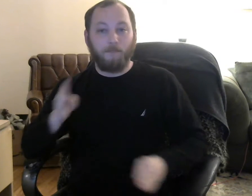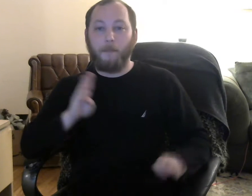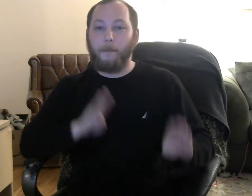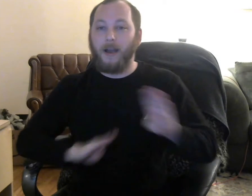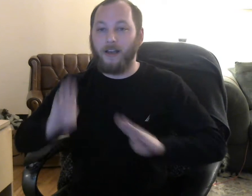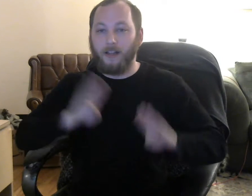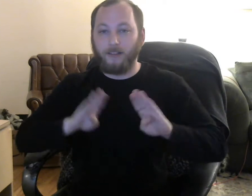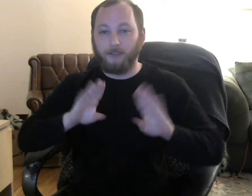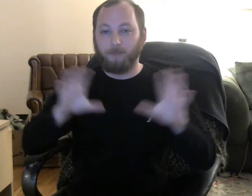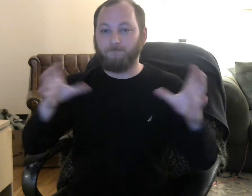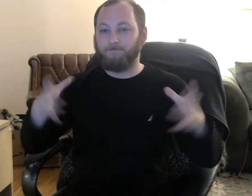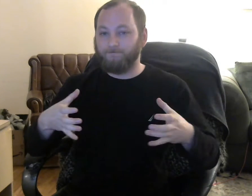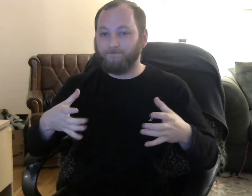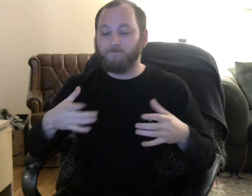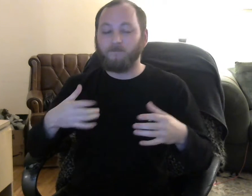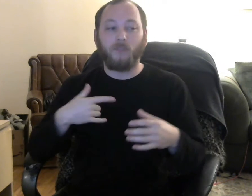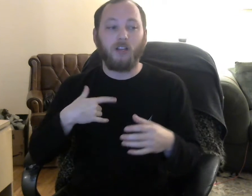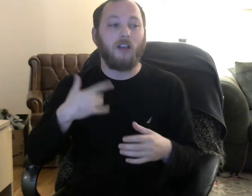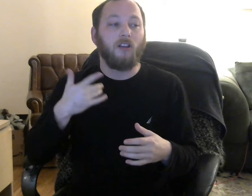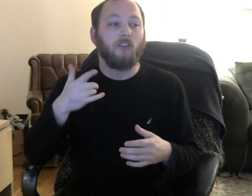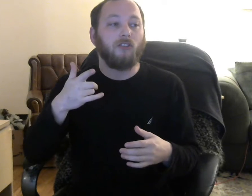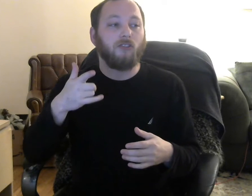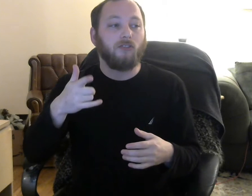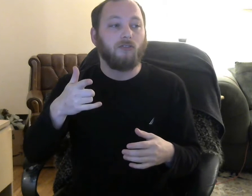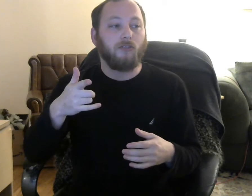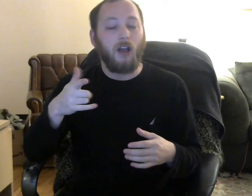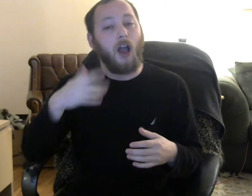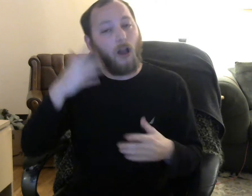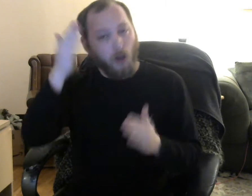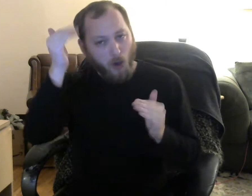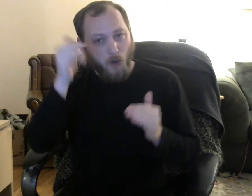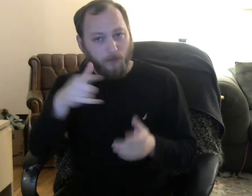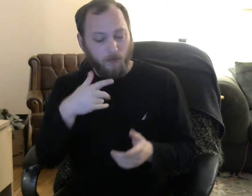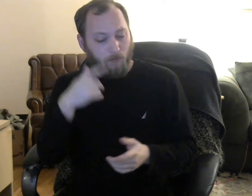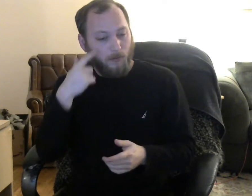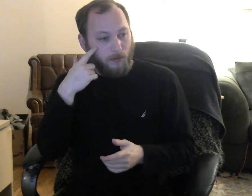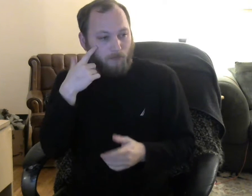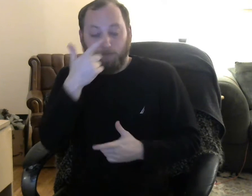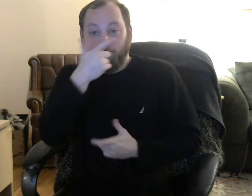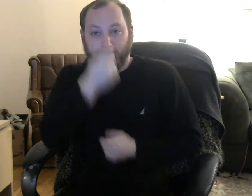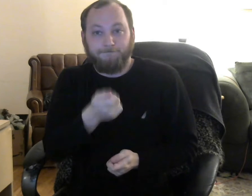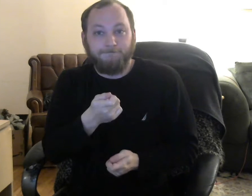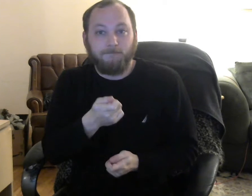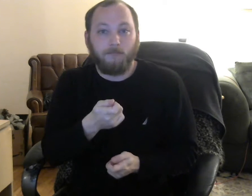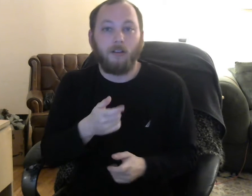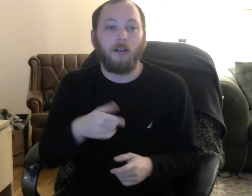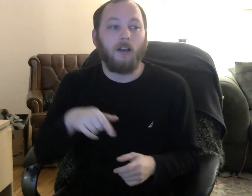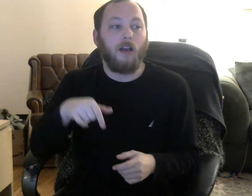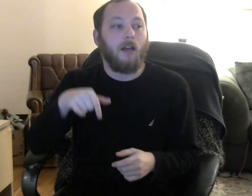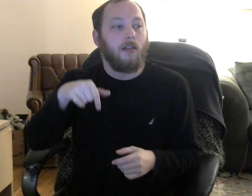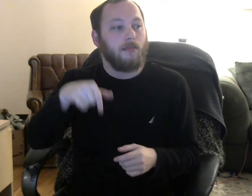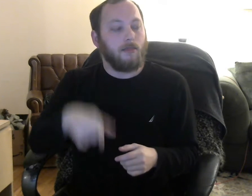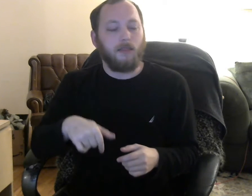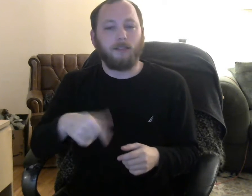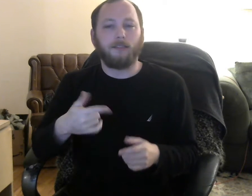that biology in some way is the most complex of the sciences, and in a lot of ways the one that we understand the least.